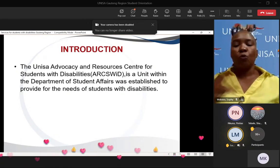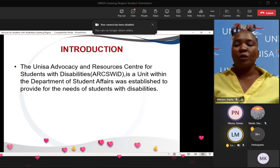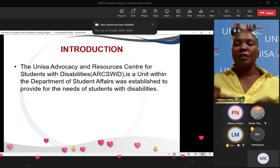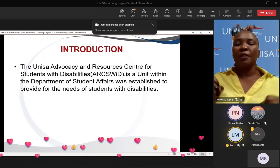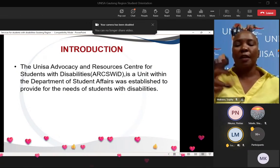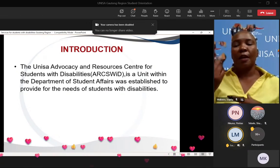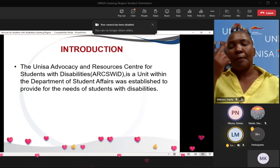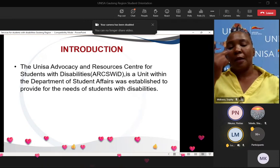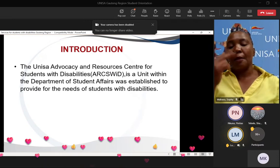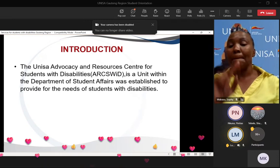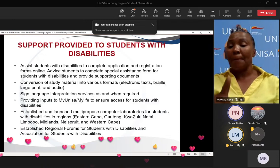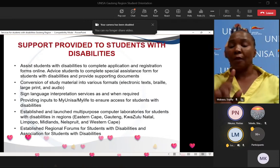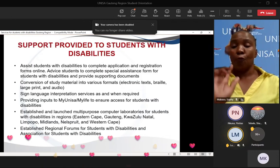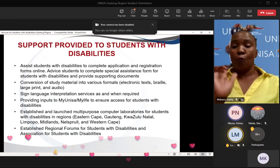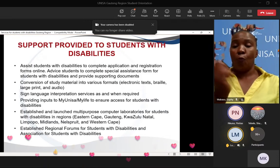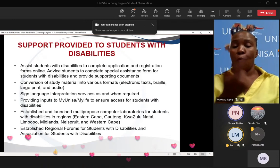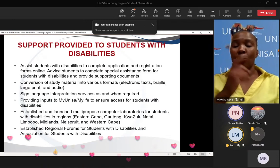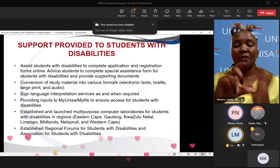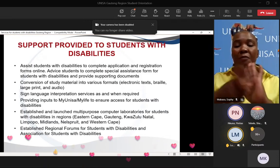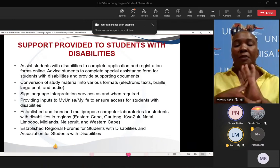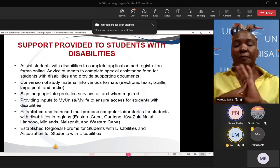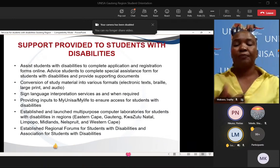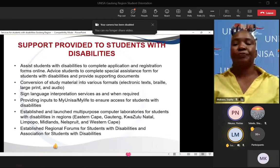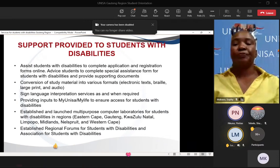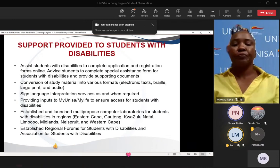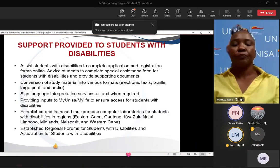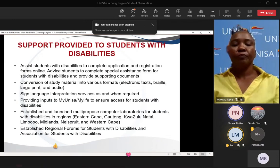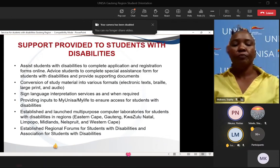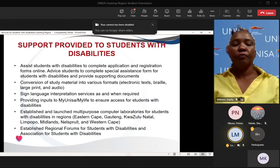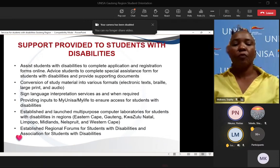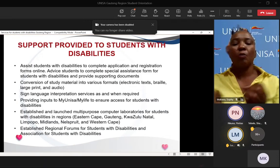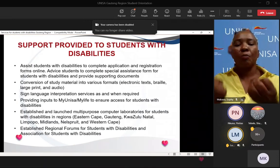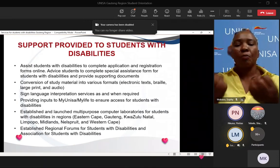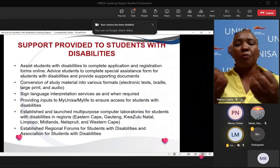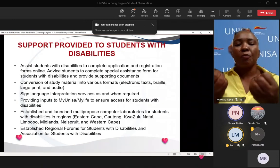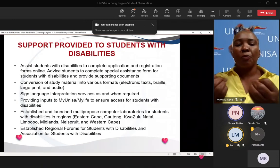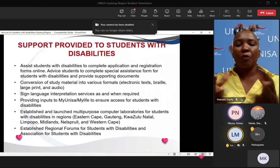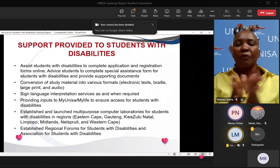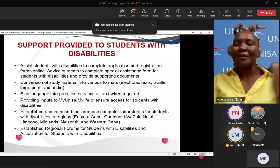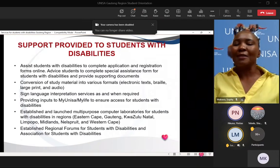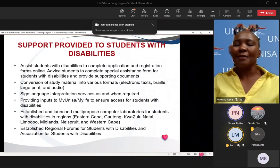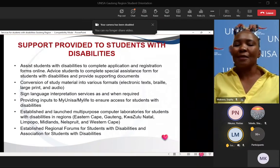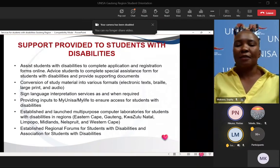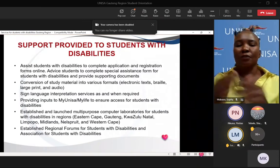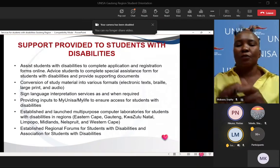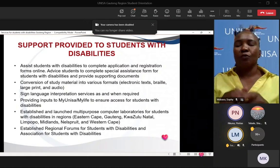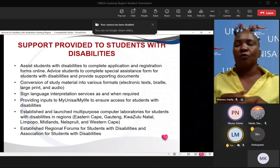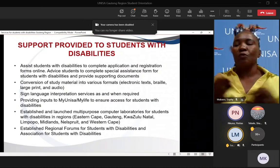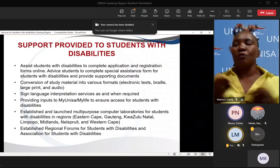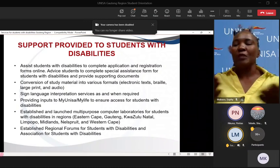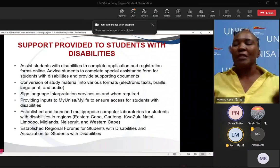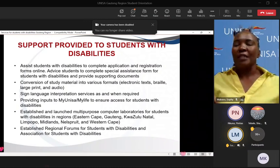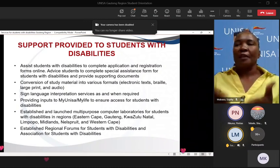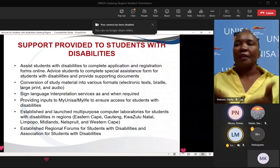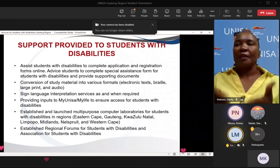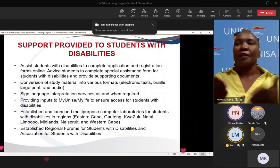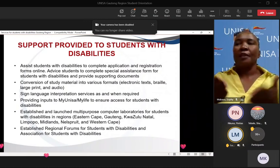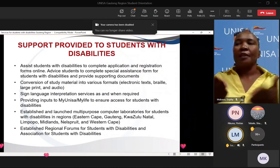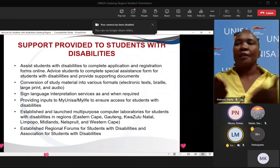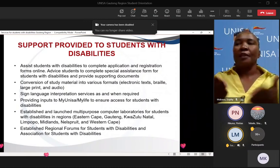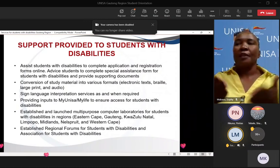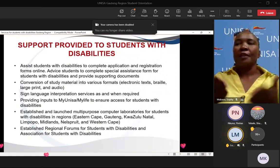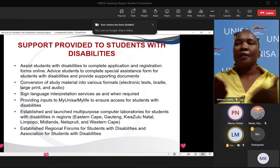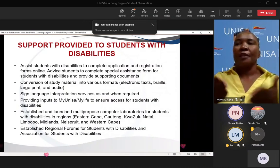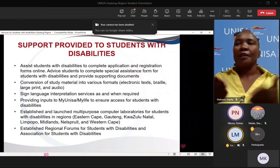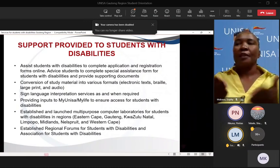those who are blind but all disabilities and we provide a winery a wide range of services to students with